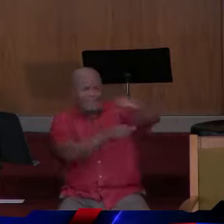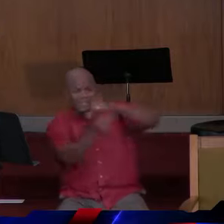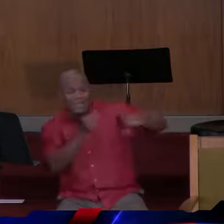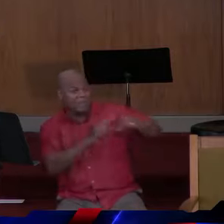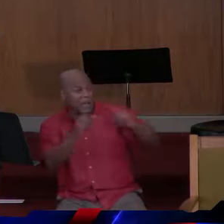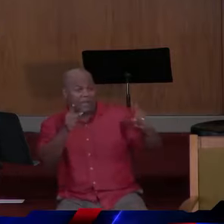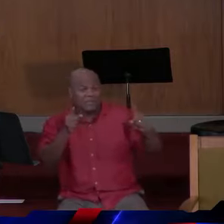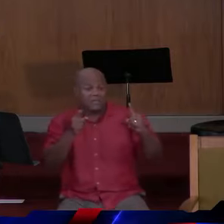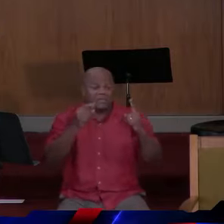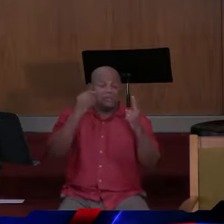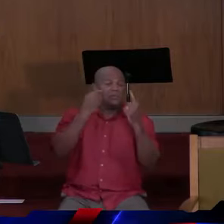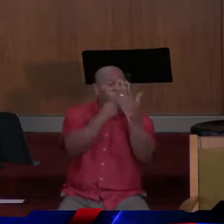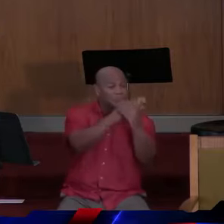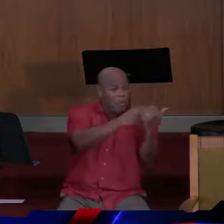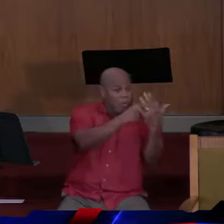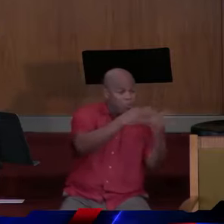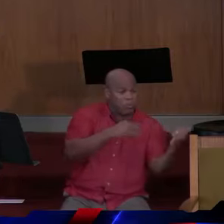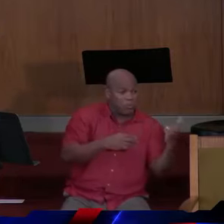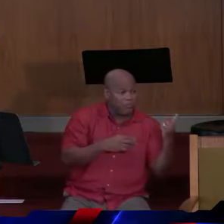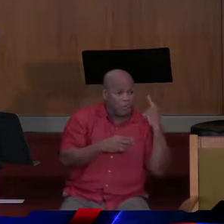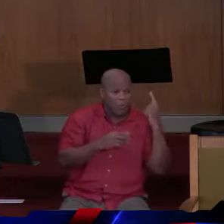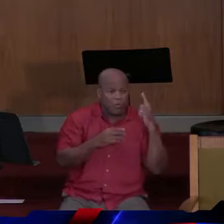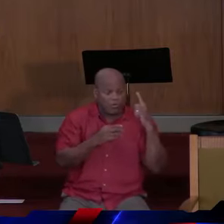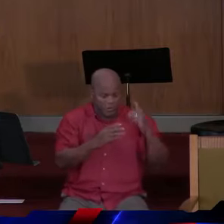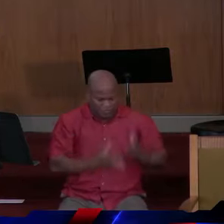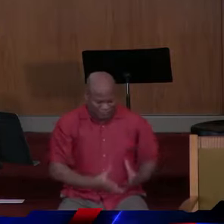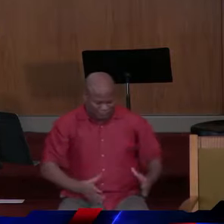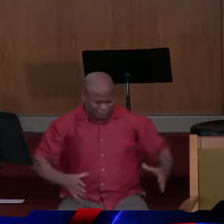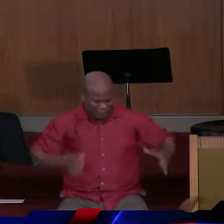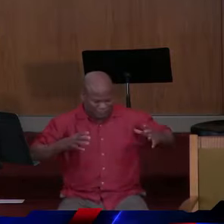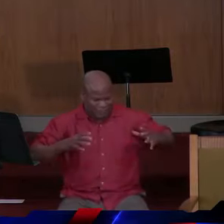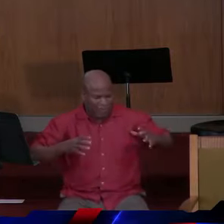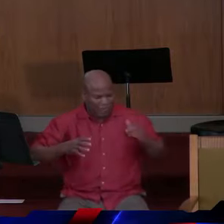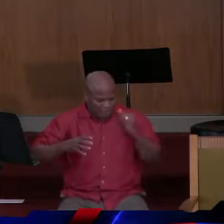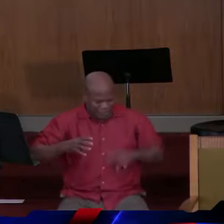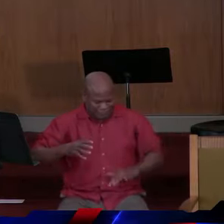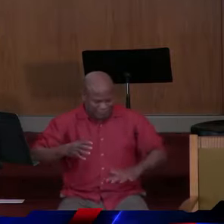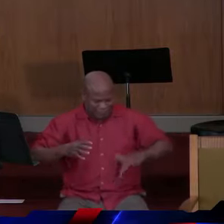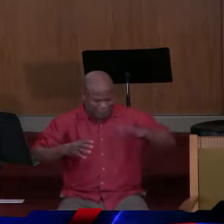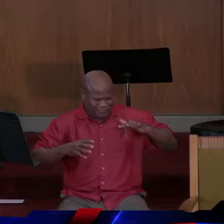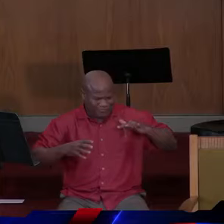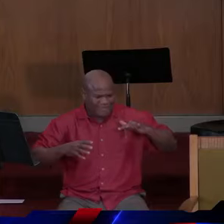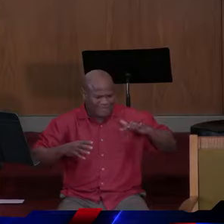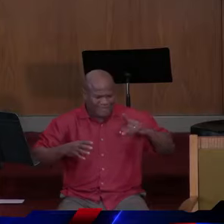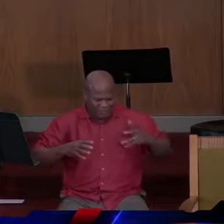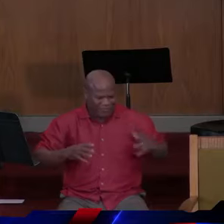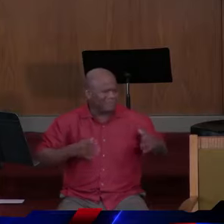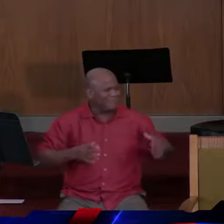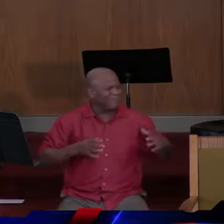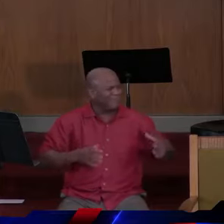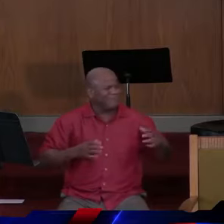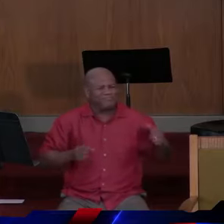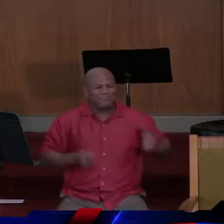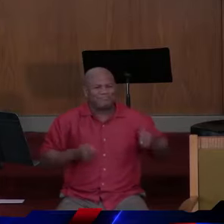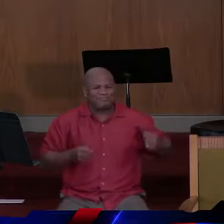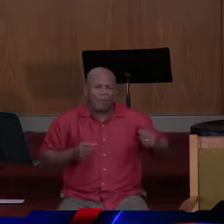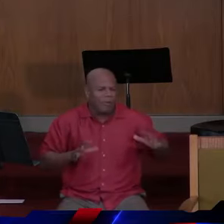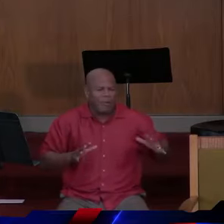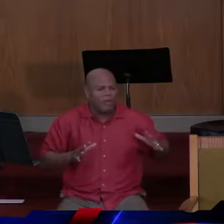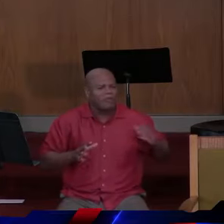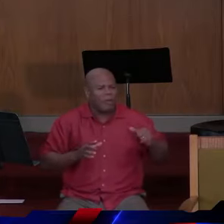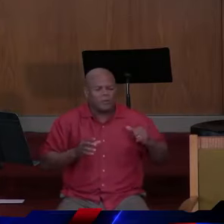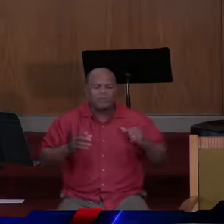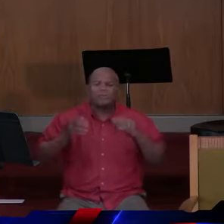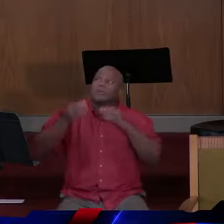we're not called to be reservoirs of blessings, but rather conduits of blessings. What's the difference between